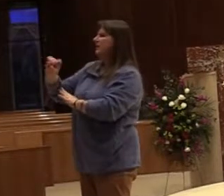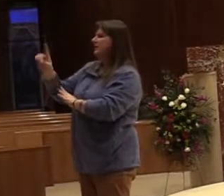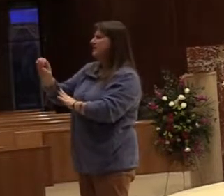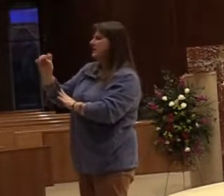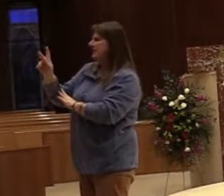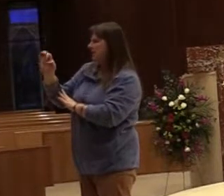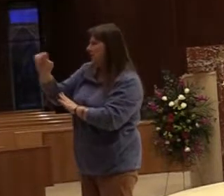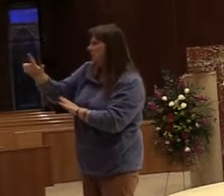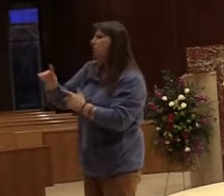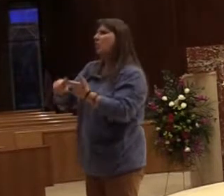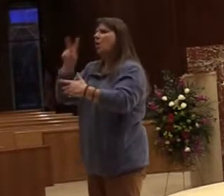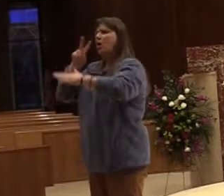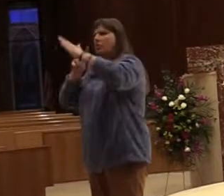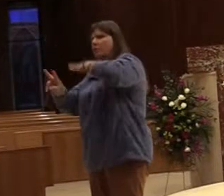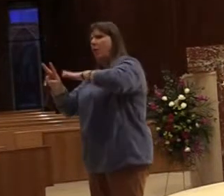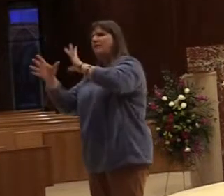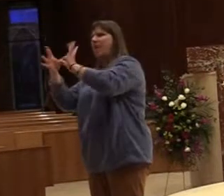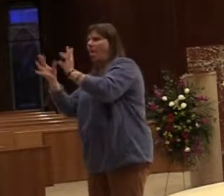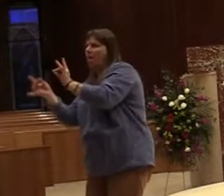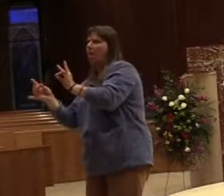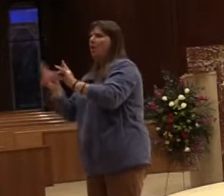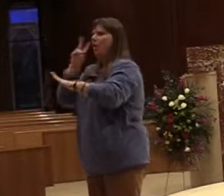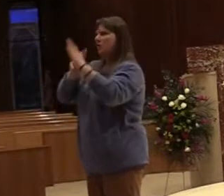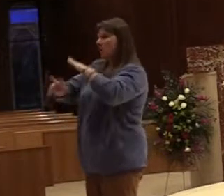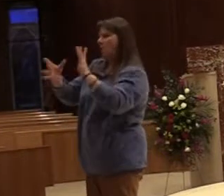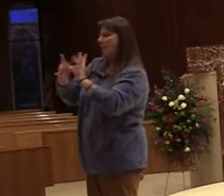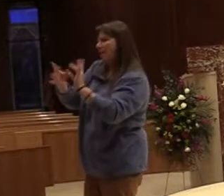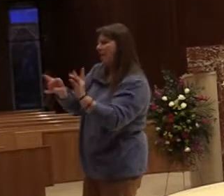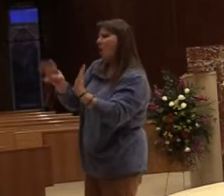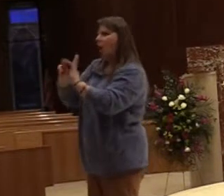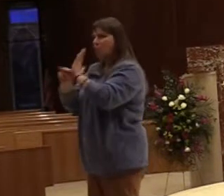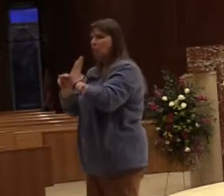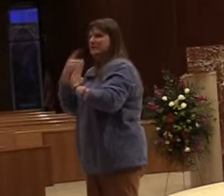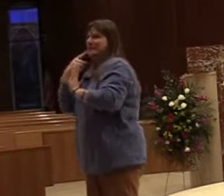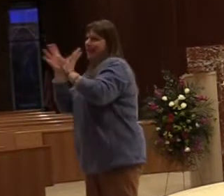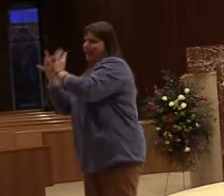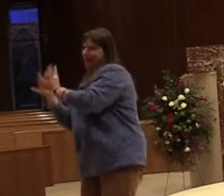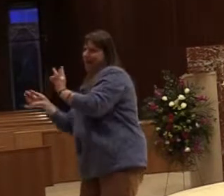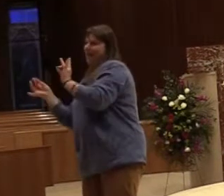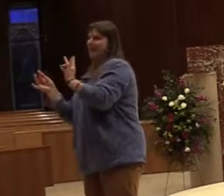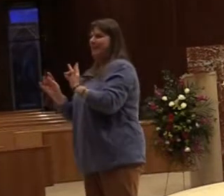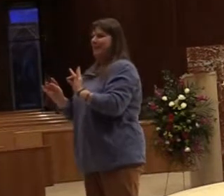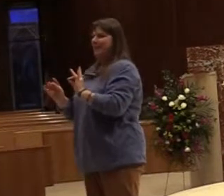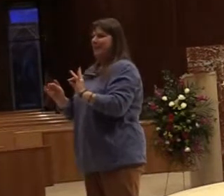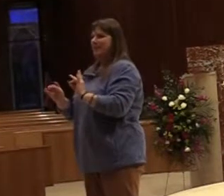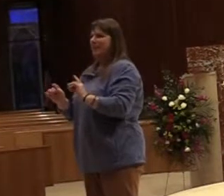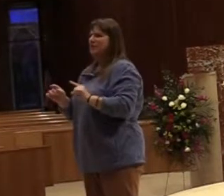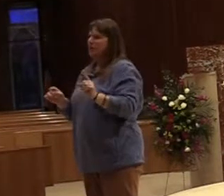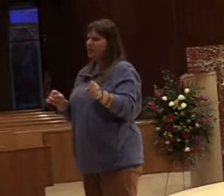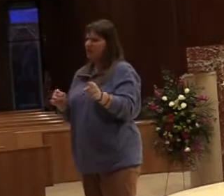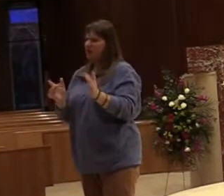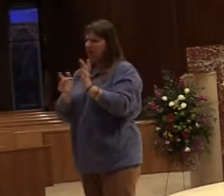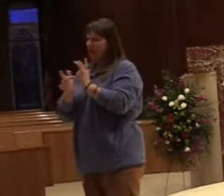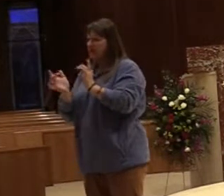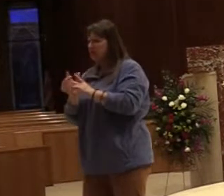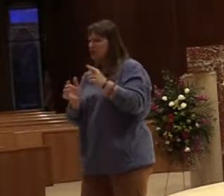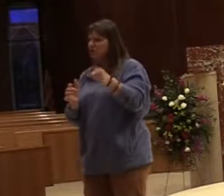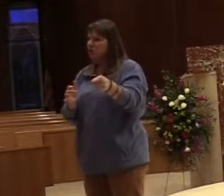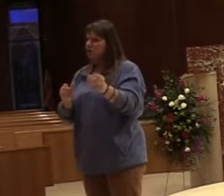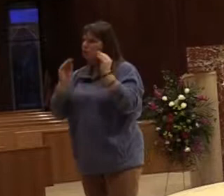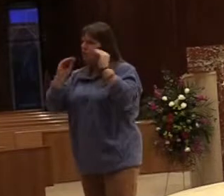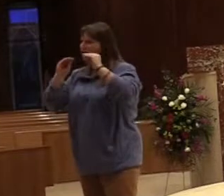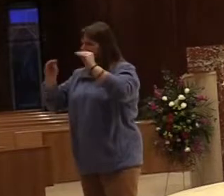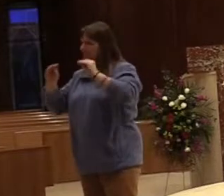And they're kind of questioning Jesus, saying, you're giving us these teachings, but by who are you giving these teachings by?